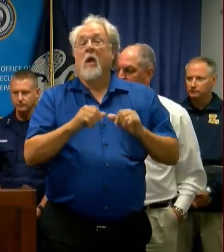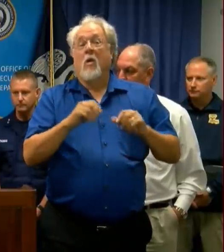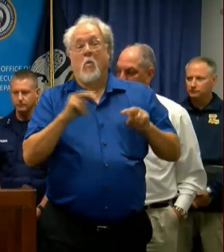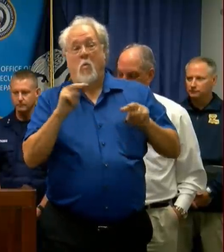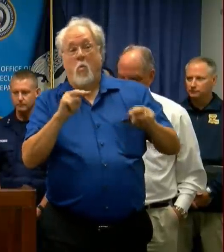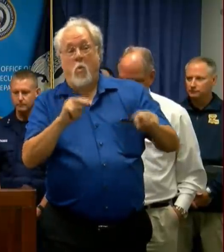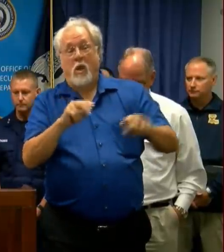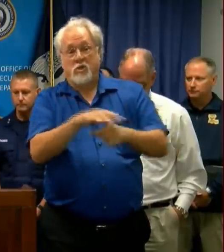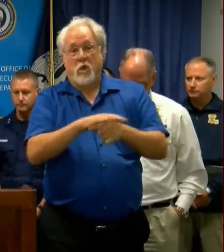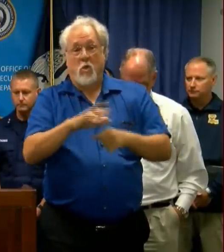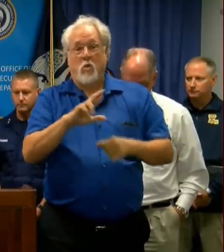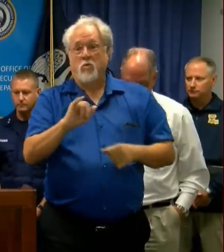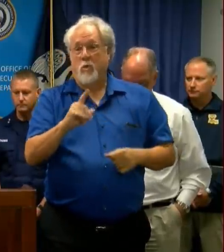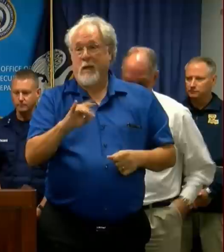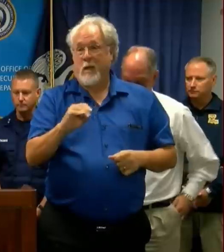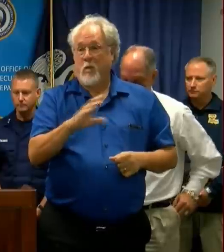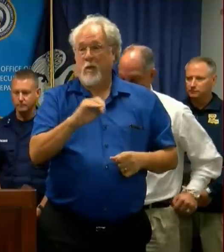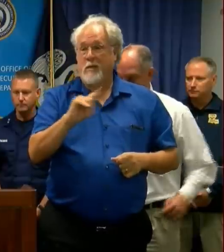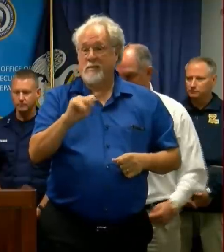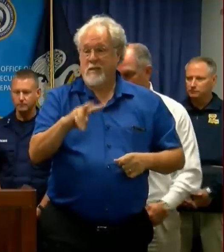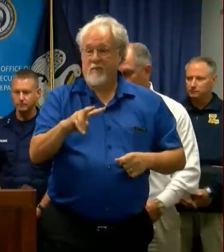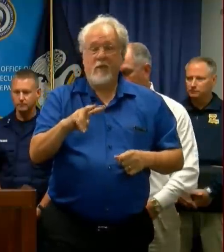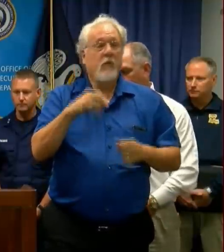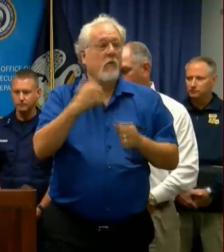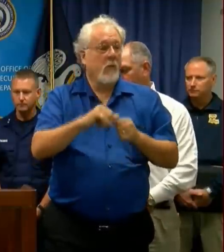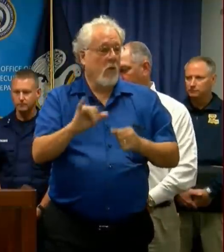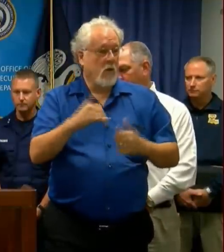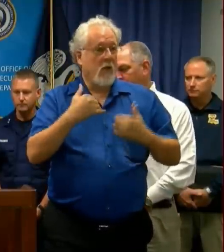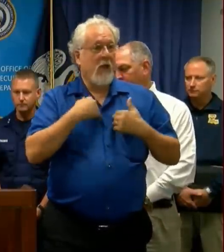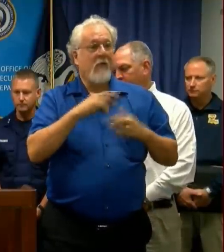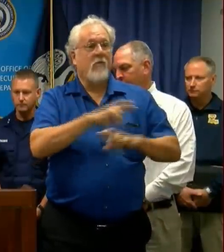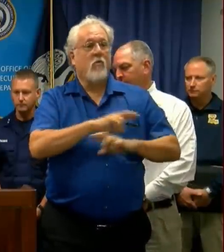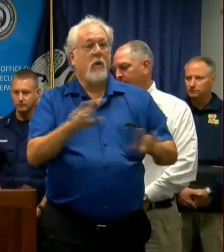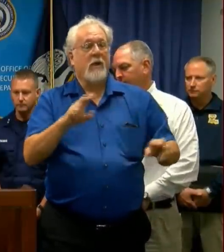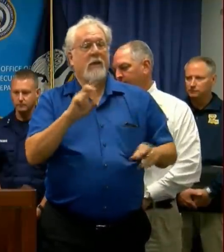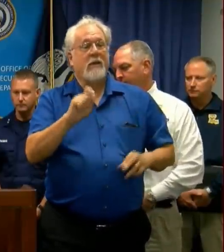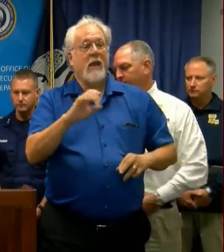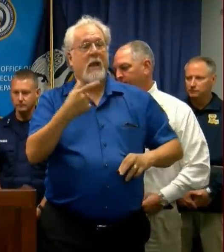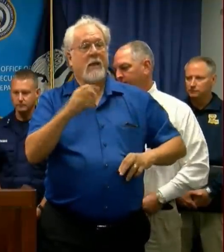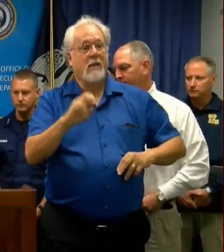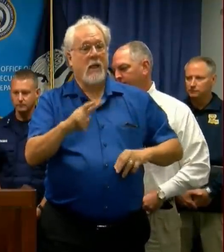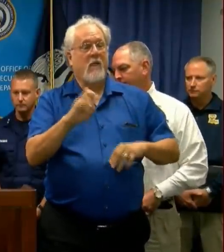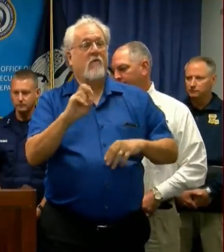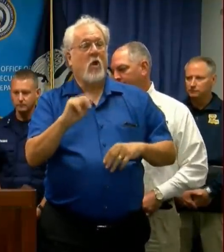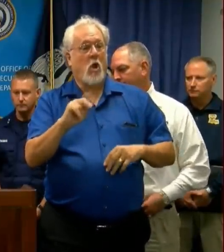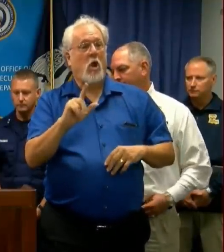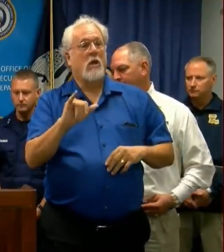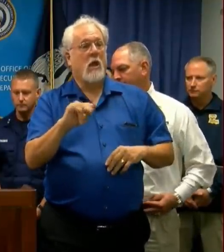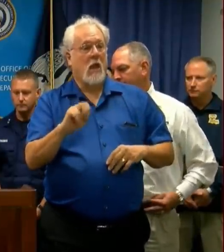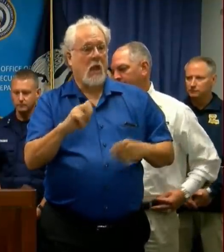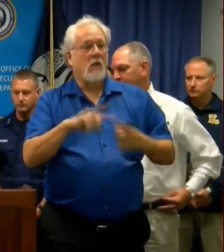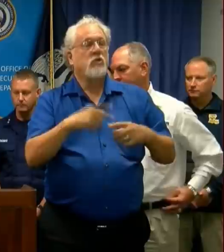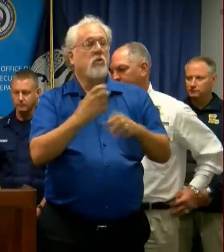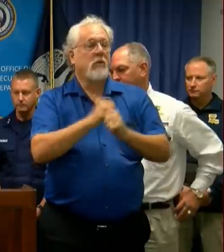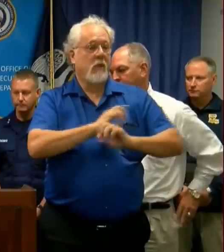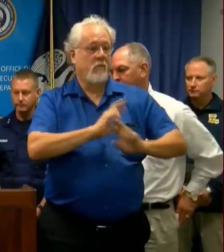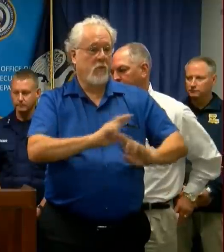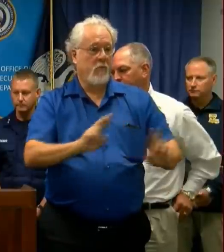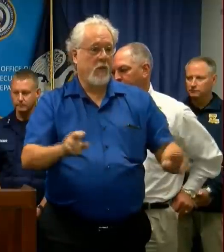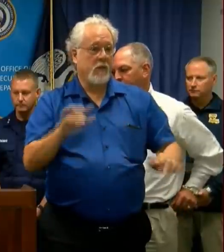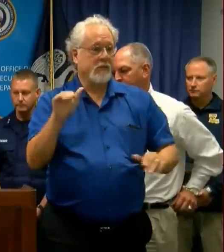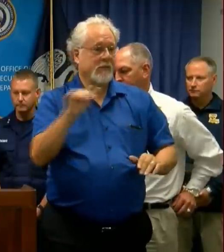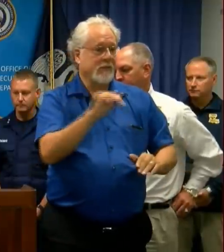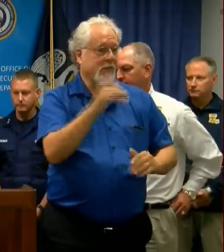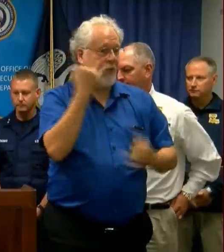to monitor local radio and TV. And remember also we have our ready.gov online to get preparedness